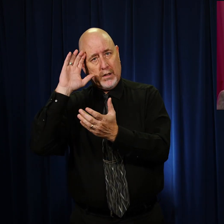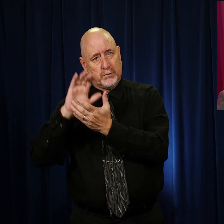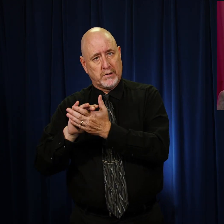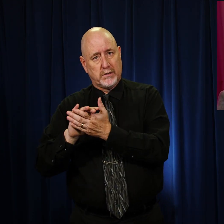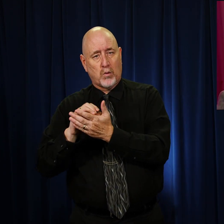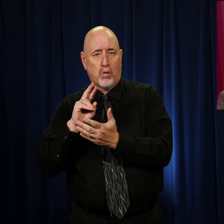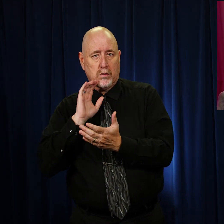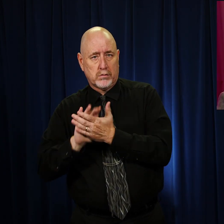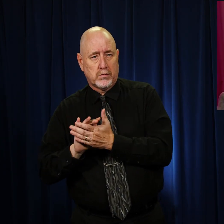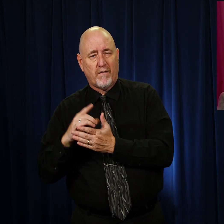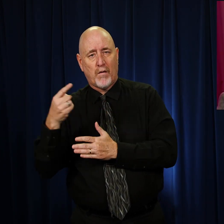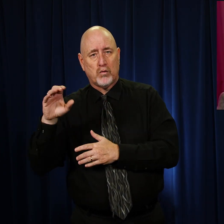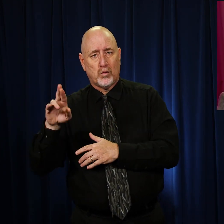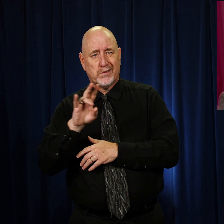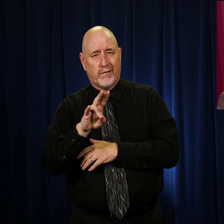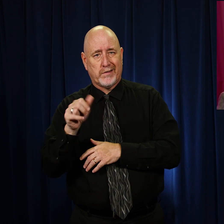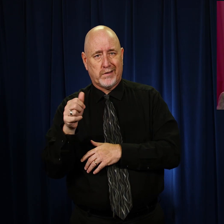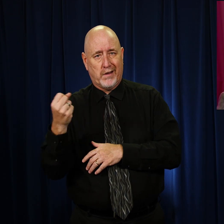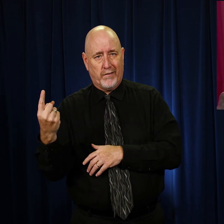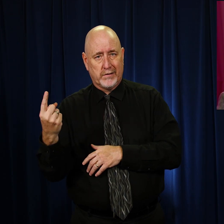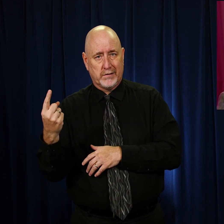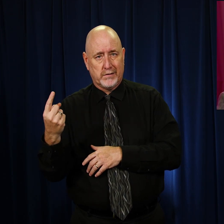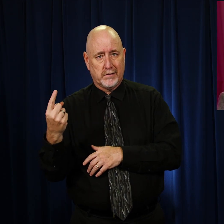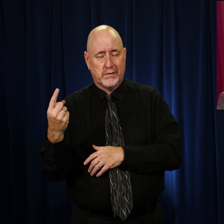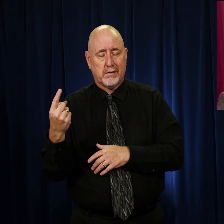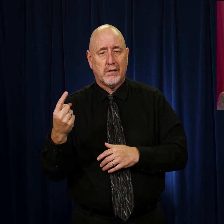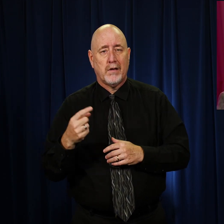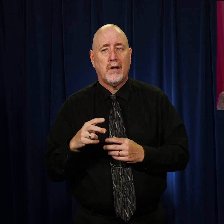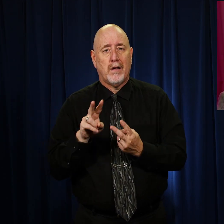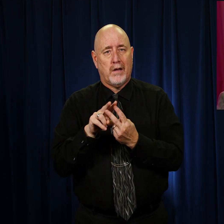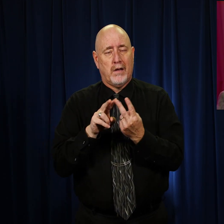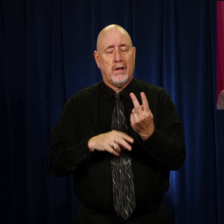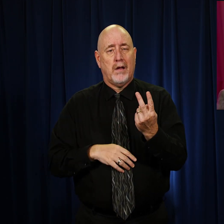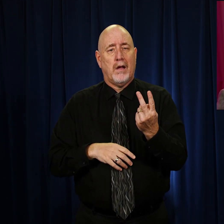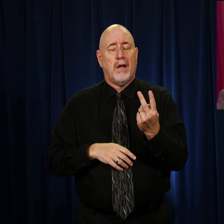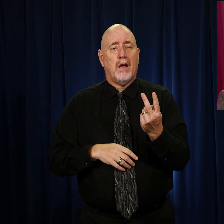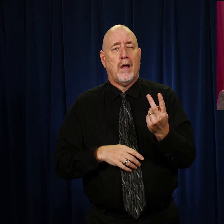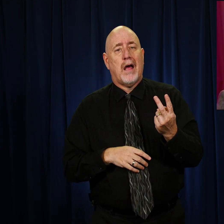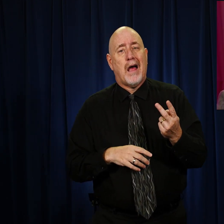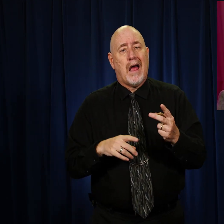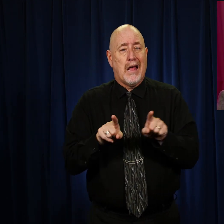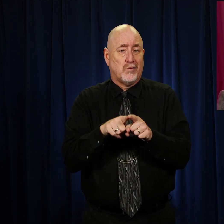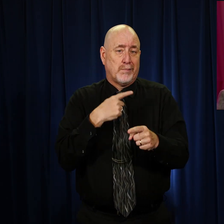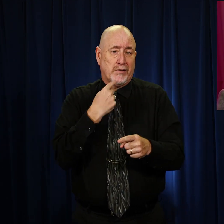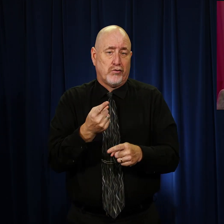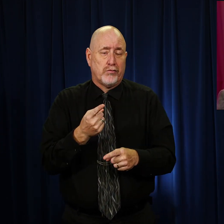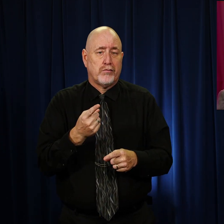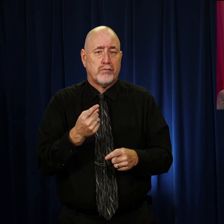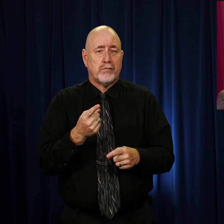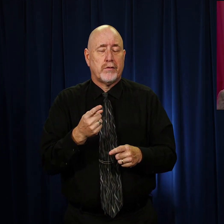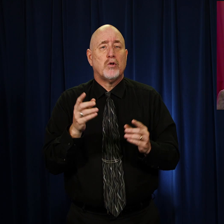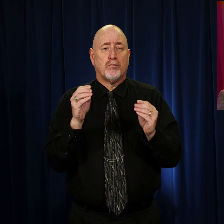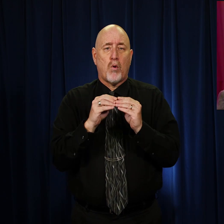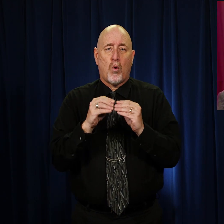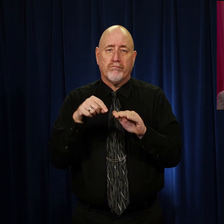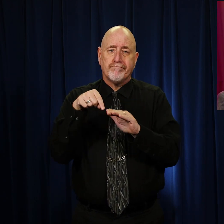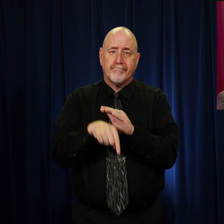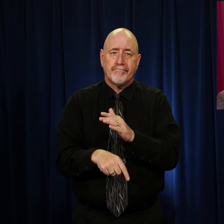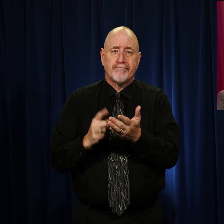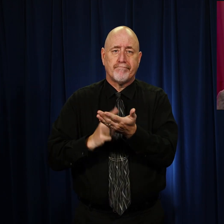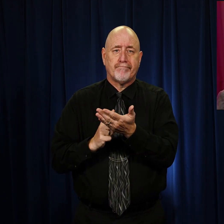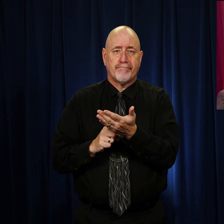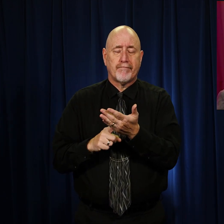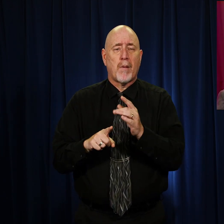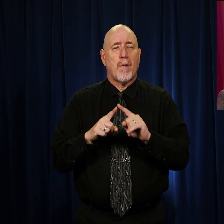1 Corinthians 7 verses 10 and 11. Well, as I mentioned, there's more to say about